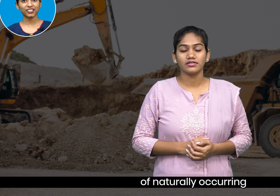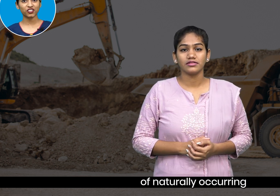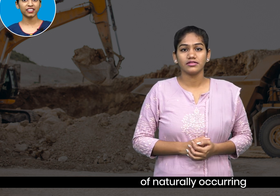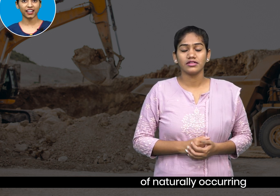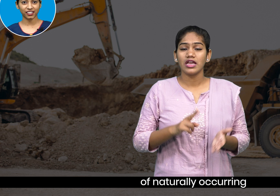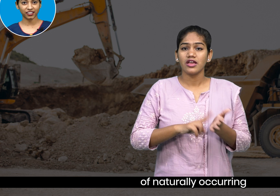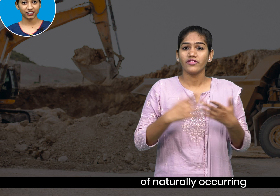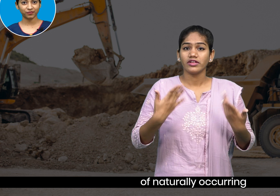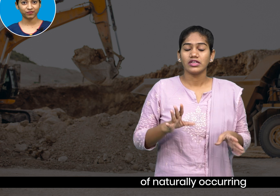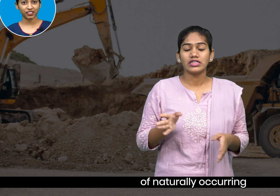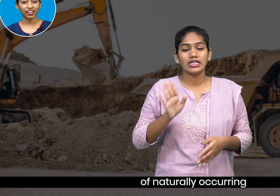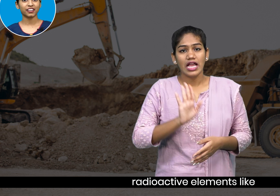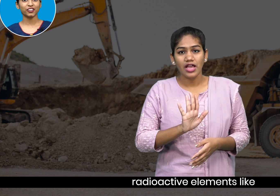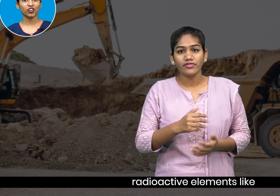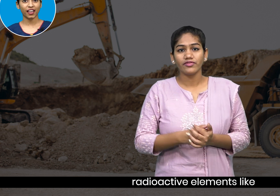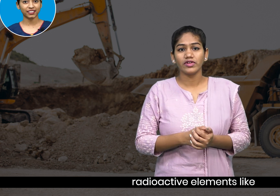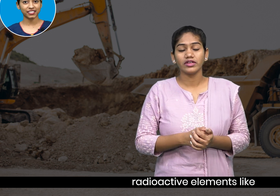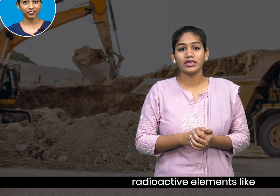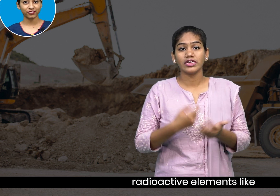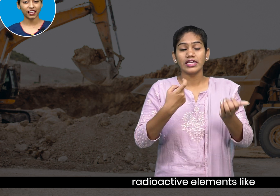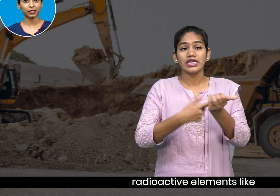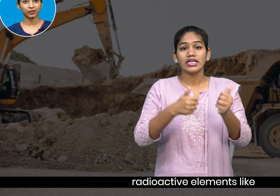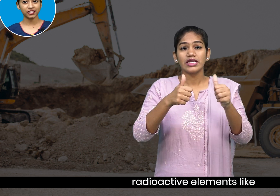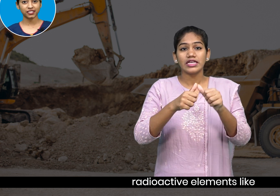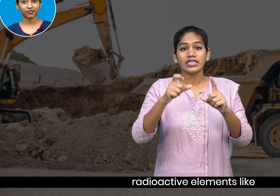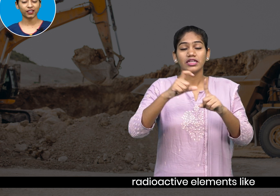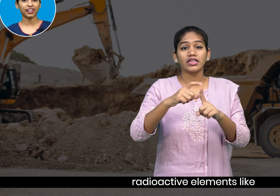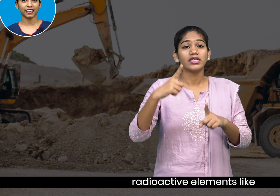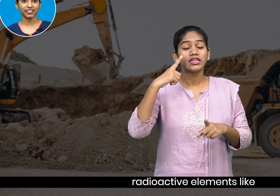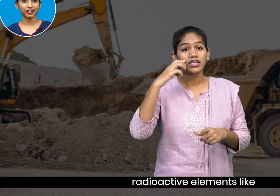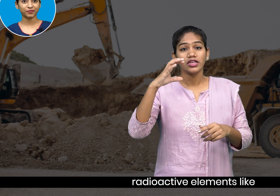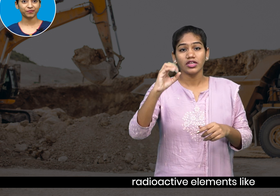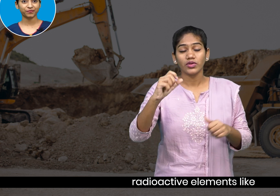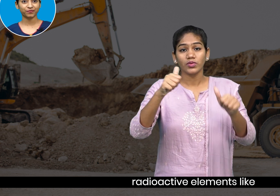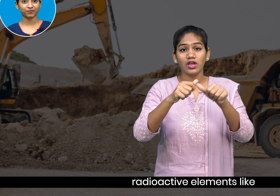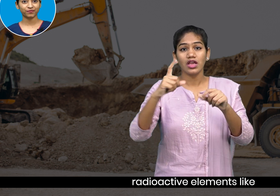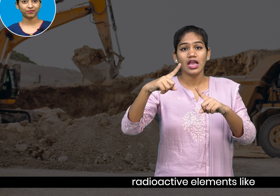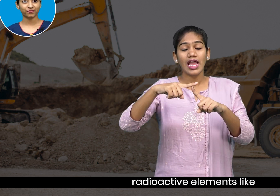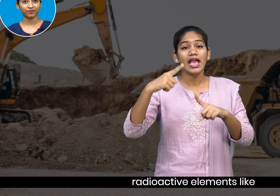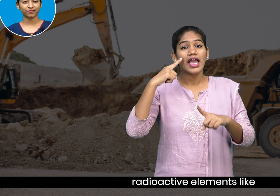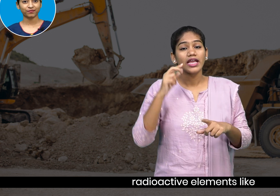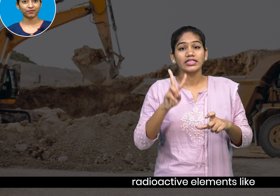of naturally occurring radioactive elements like